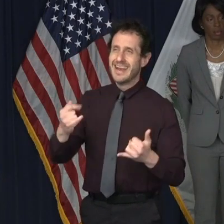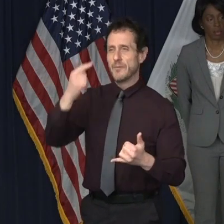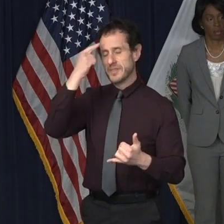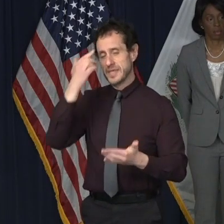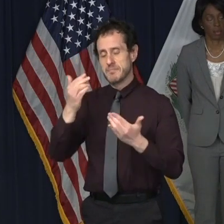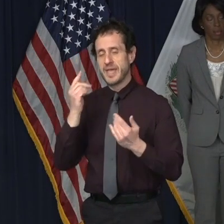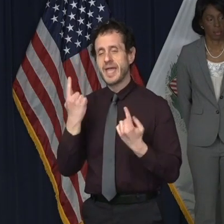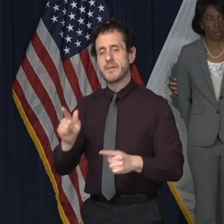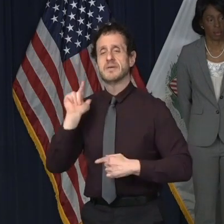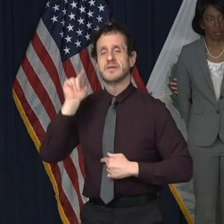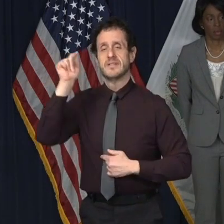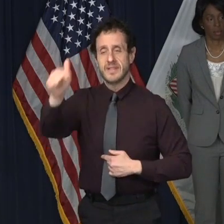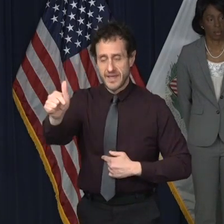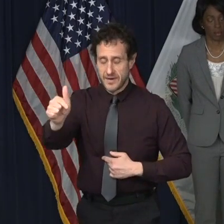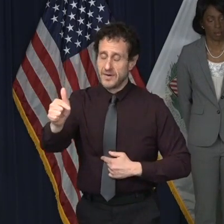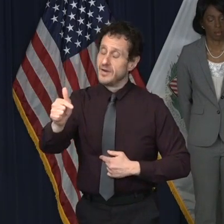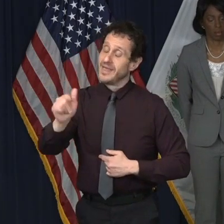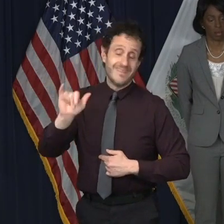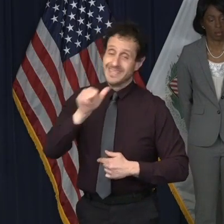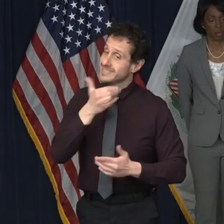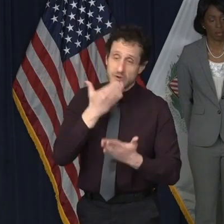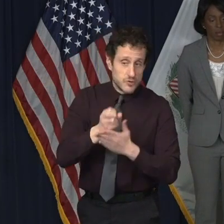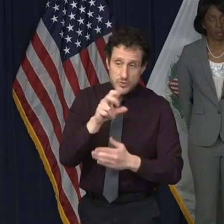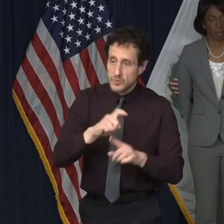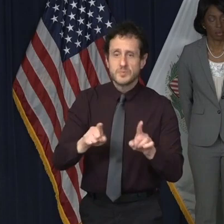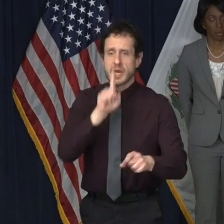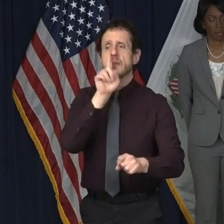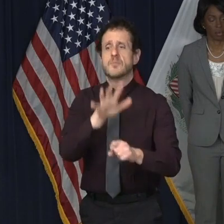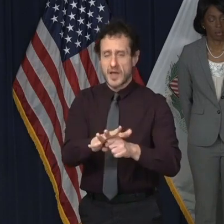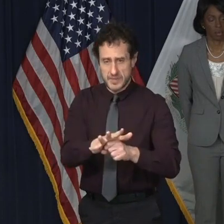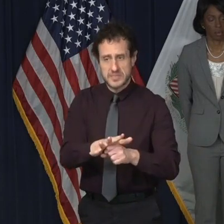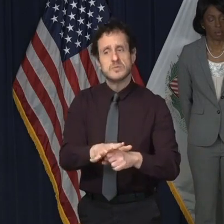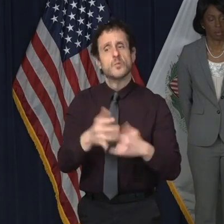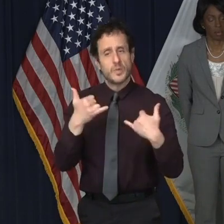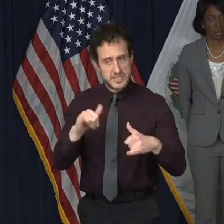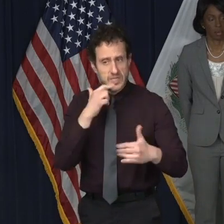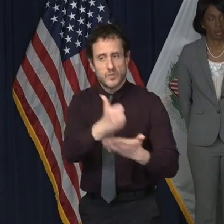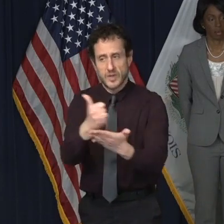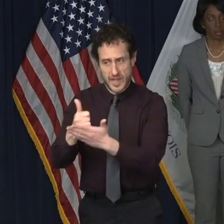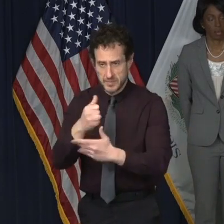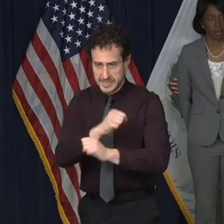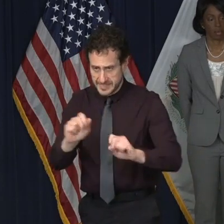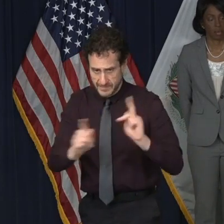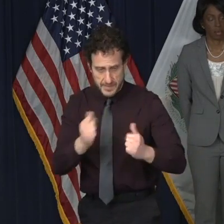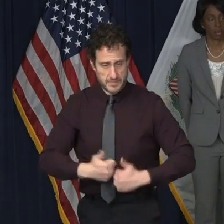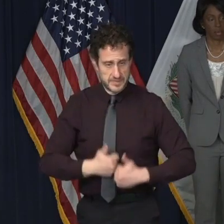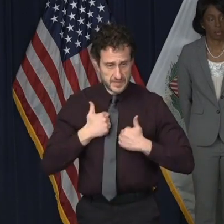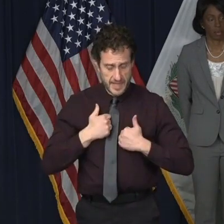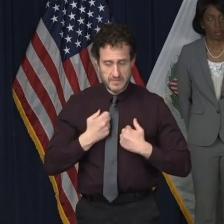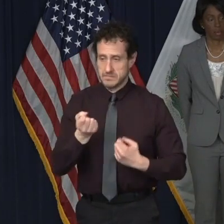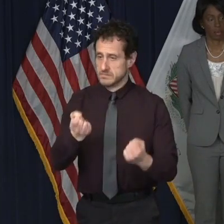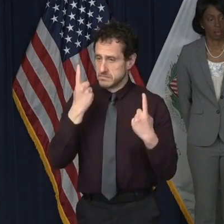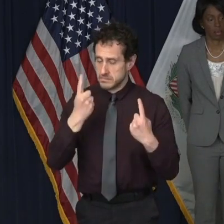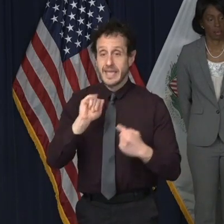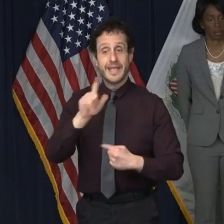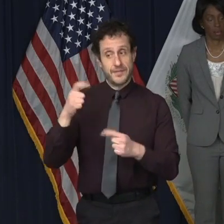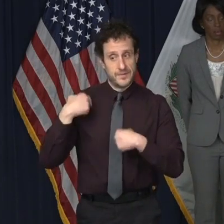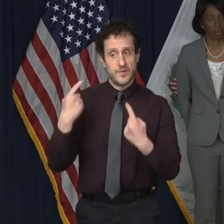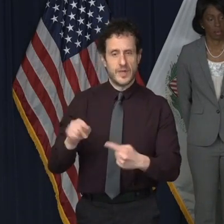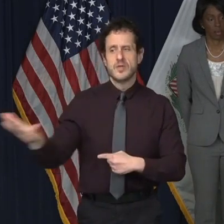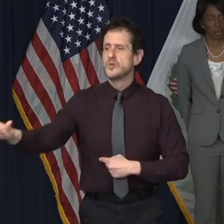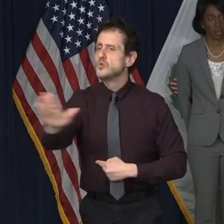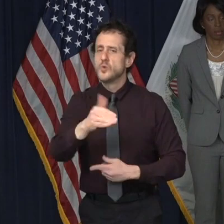you, it saves lives. And make no mistake, Illinois has saved